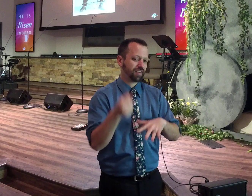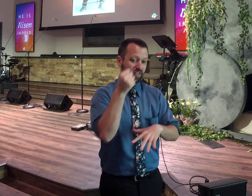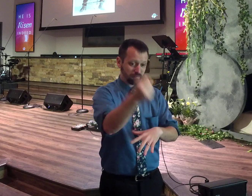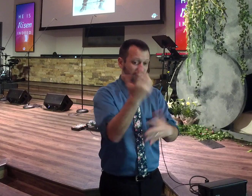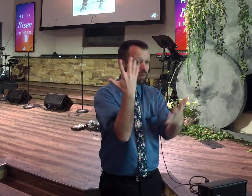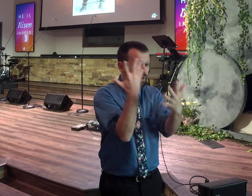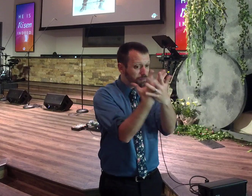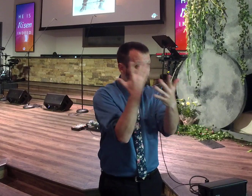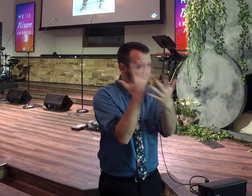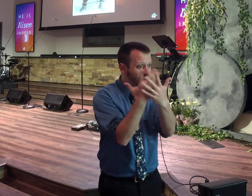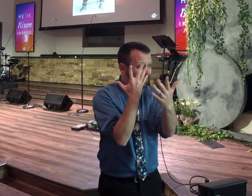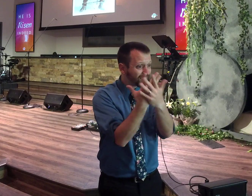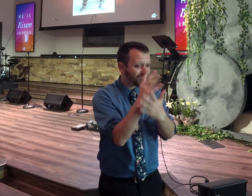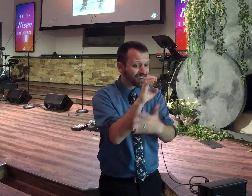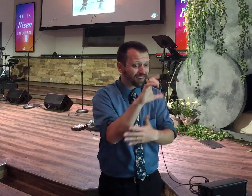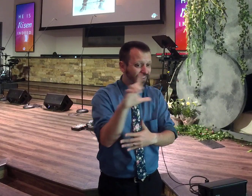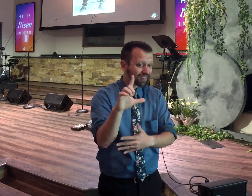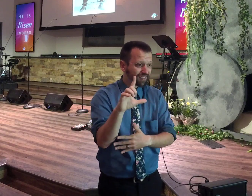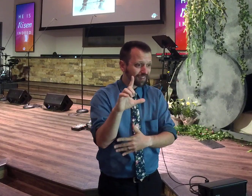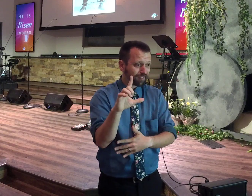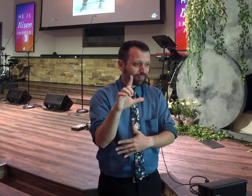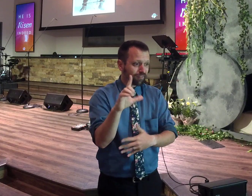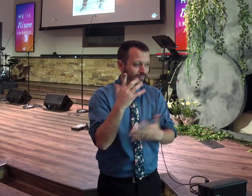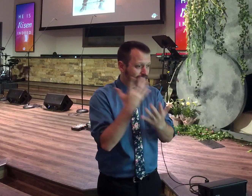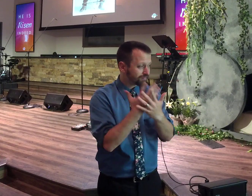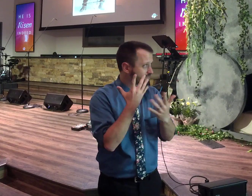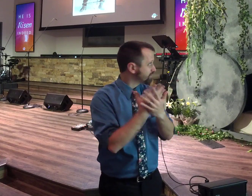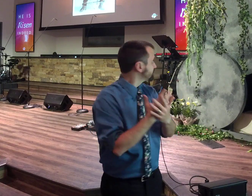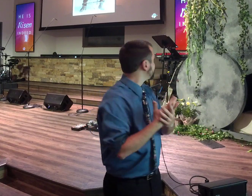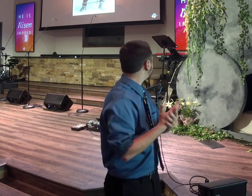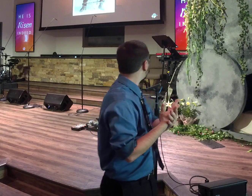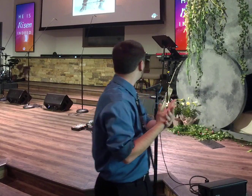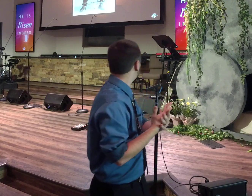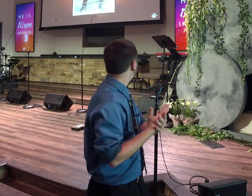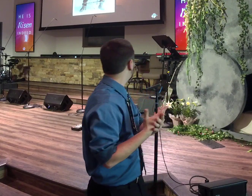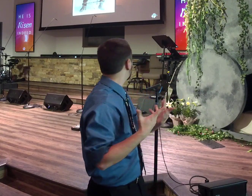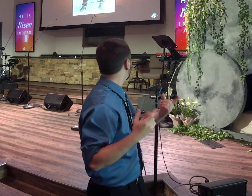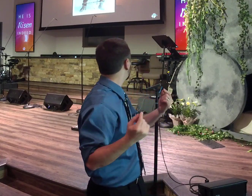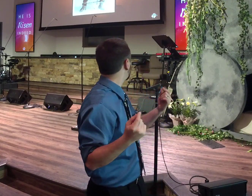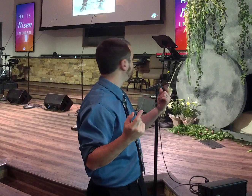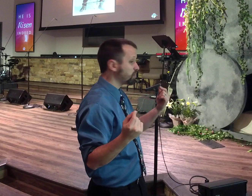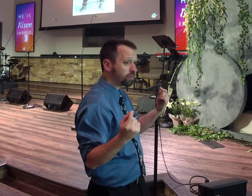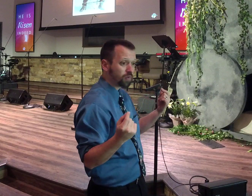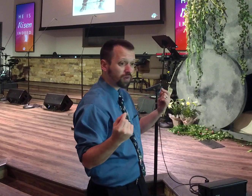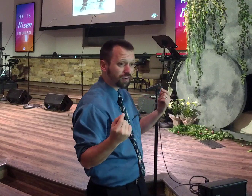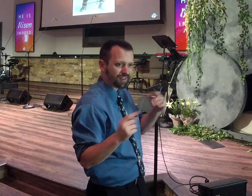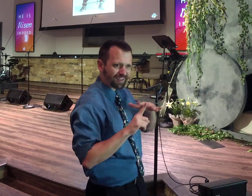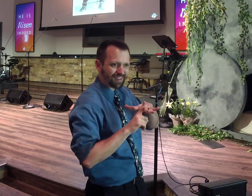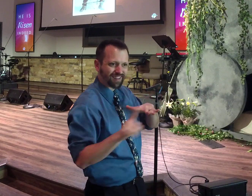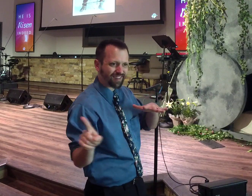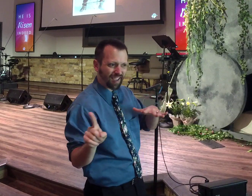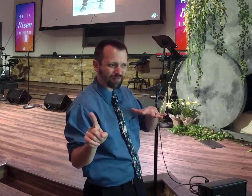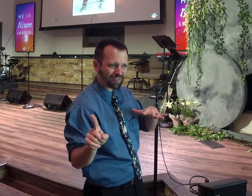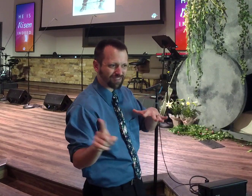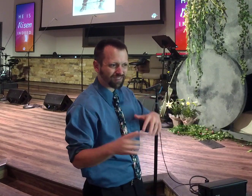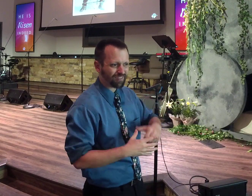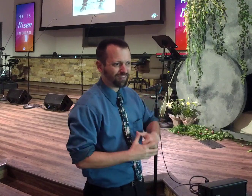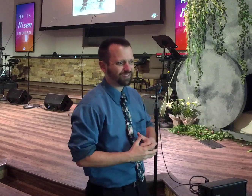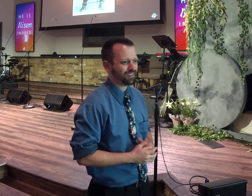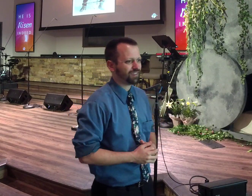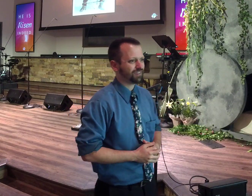behind bars in this cell, maximum security prison, and guess what happened? He